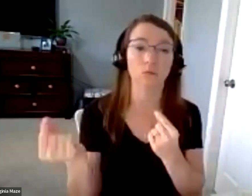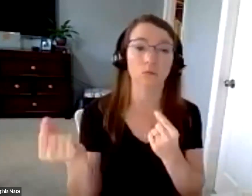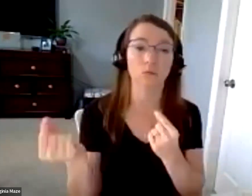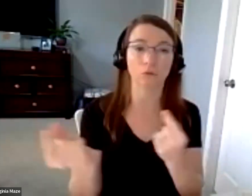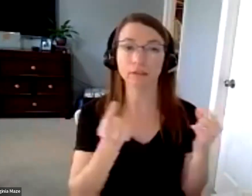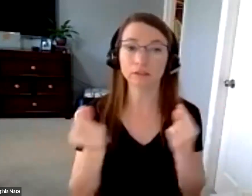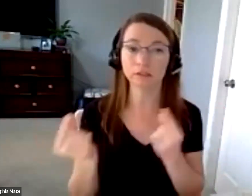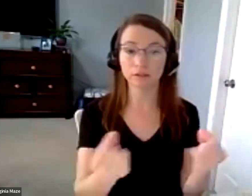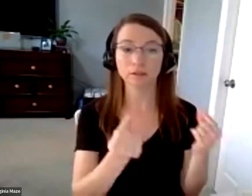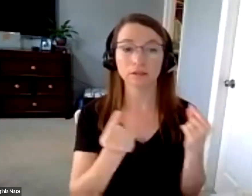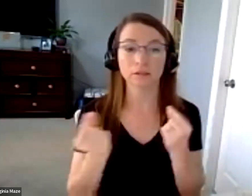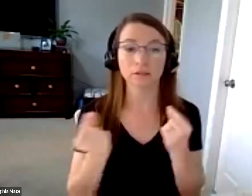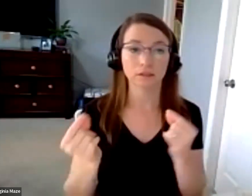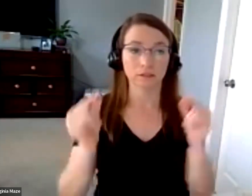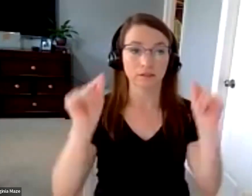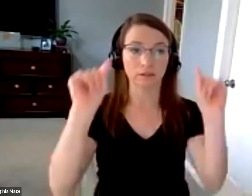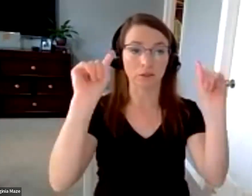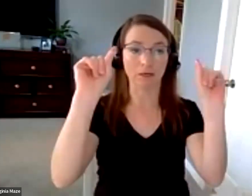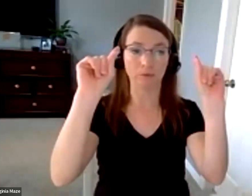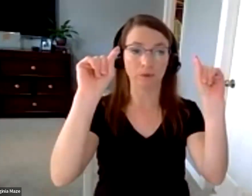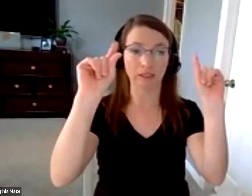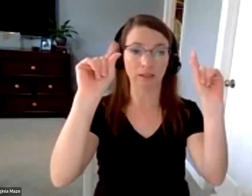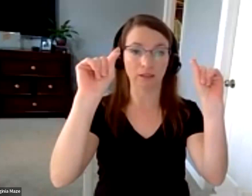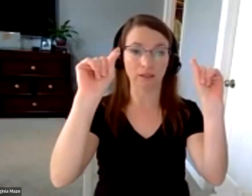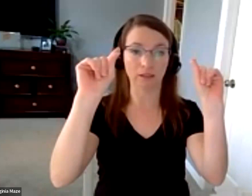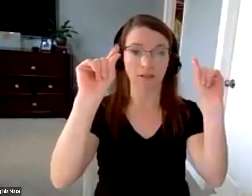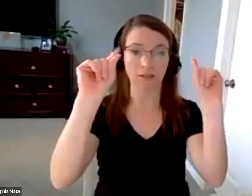town, run errands. So I'm doing